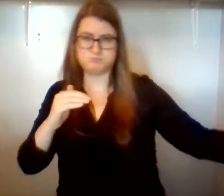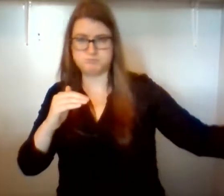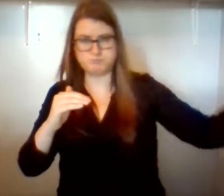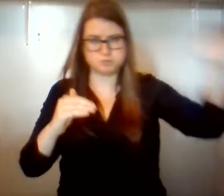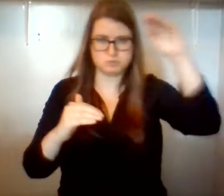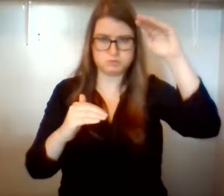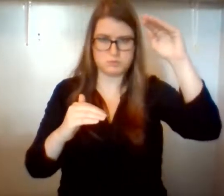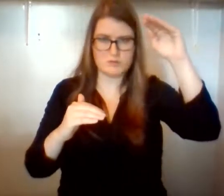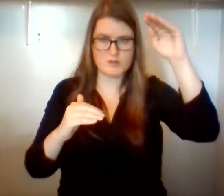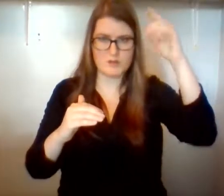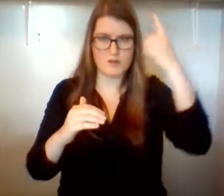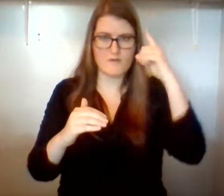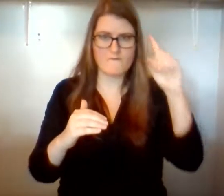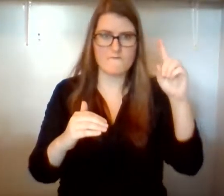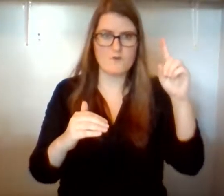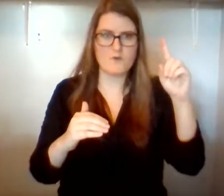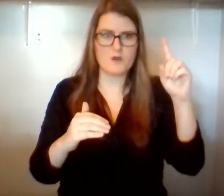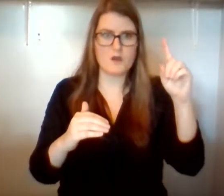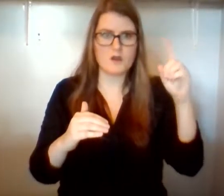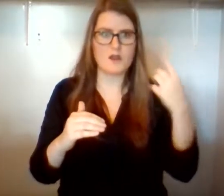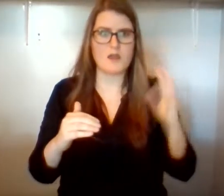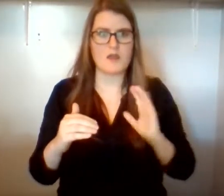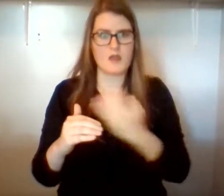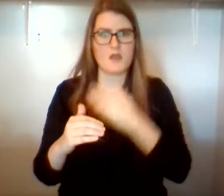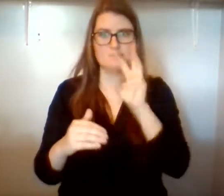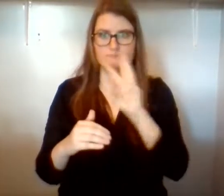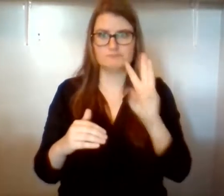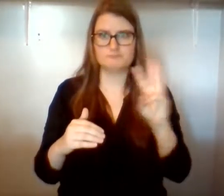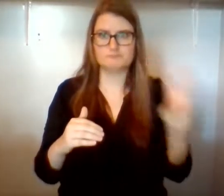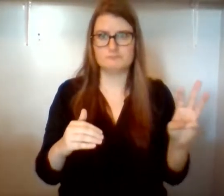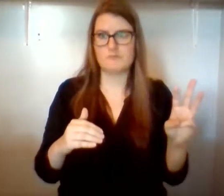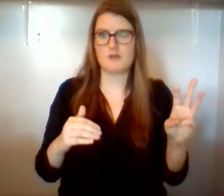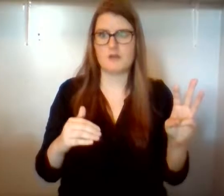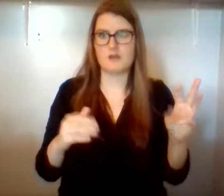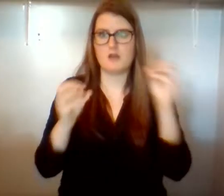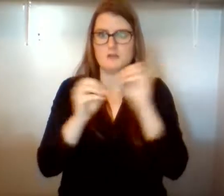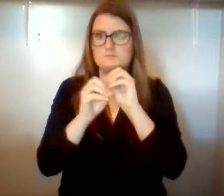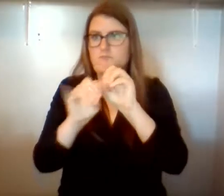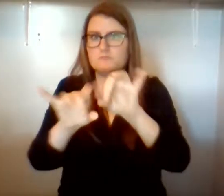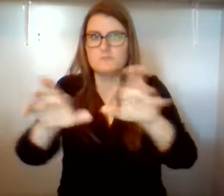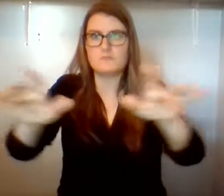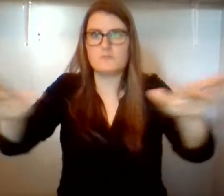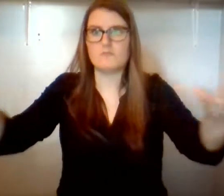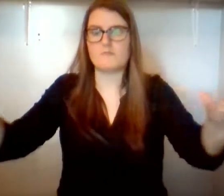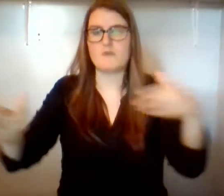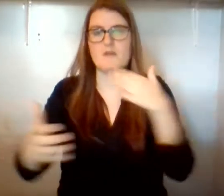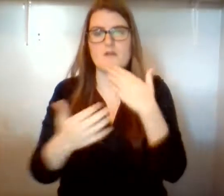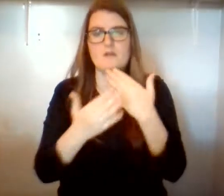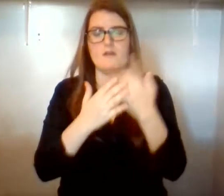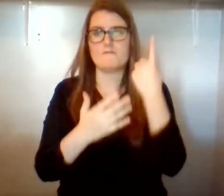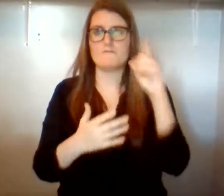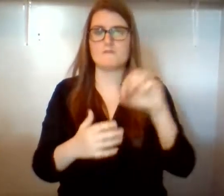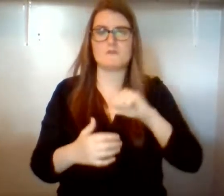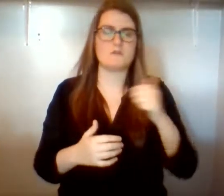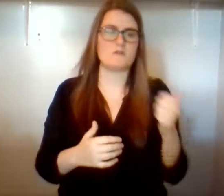the prayers and the financial generosity of our friends who love what we do. So as we near the end of 2015, we want to take a moment to thank everyone